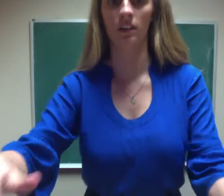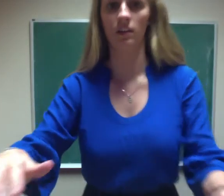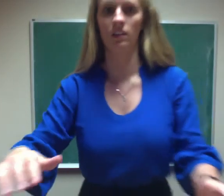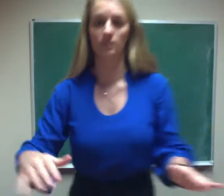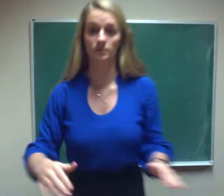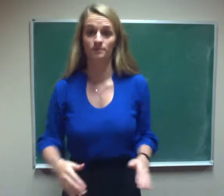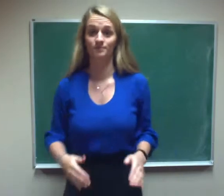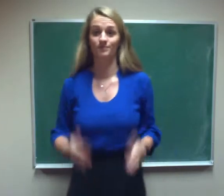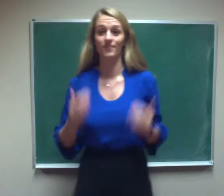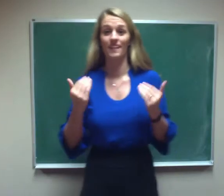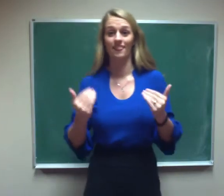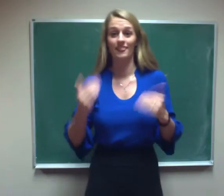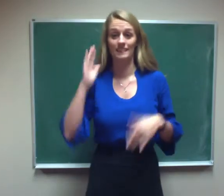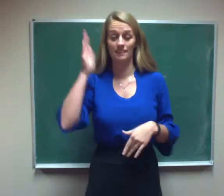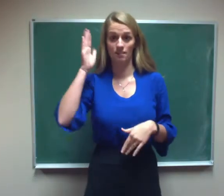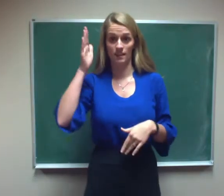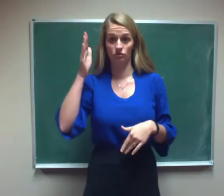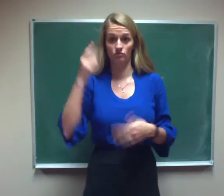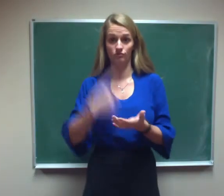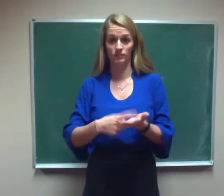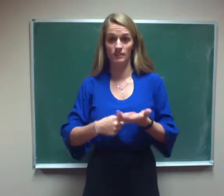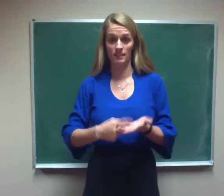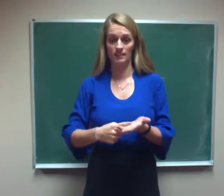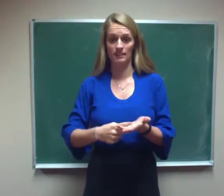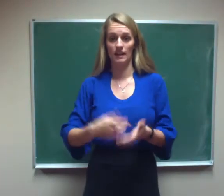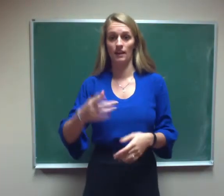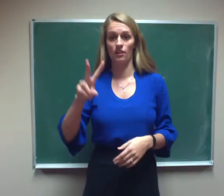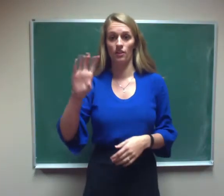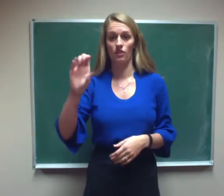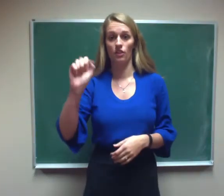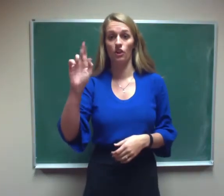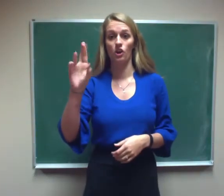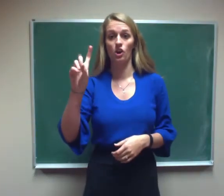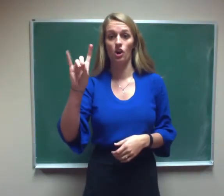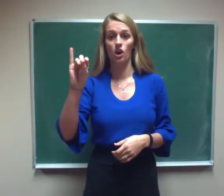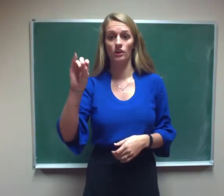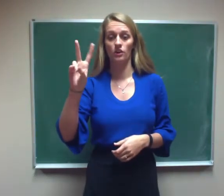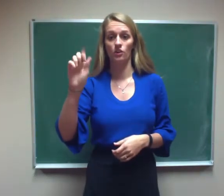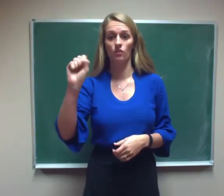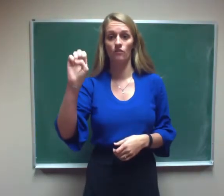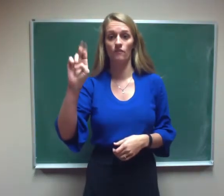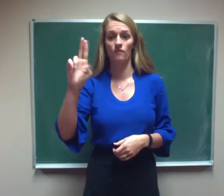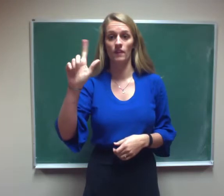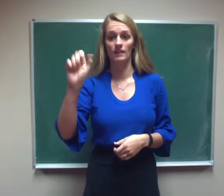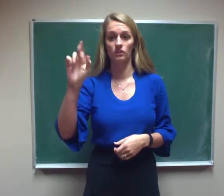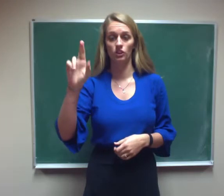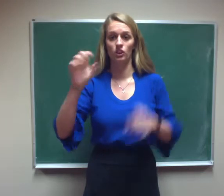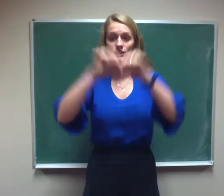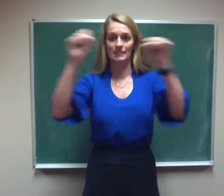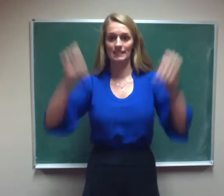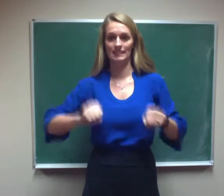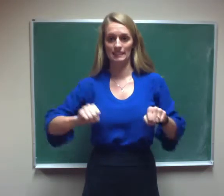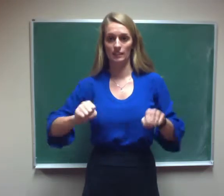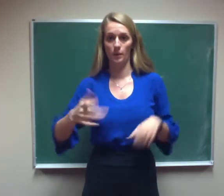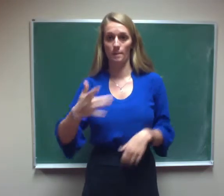this lecture will focus on the cardiovascular system, one of 12 or so major organ systems in your body. The cardiovascular system is